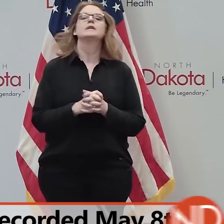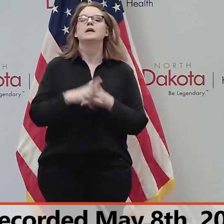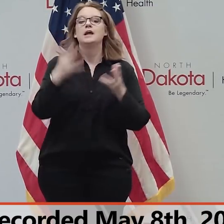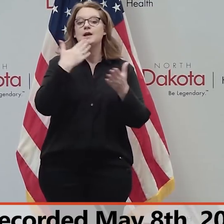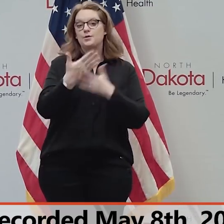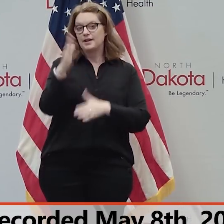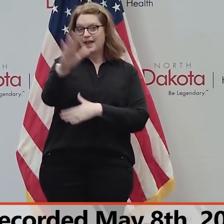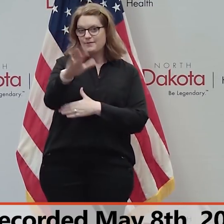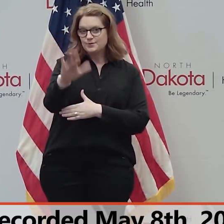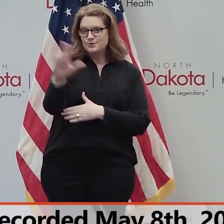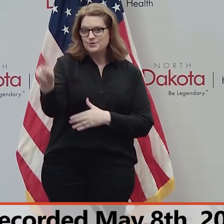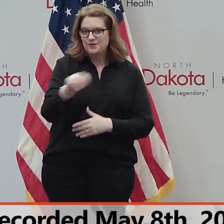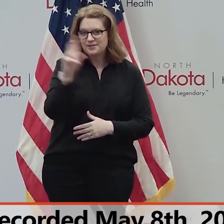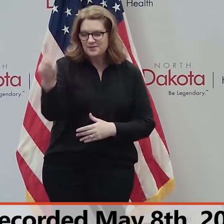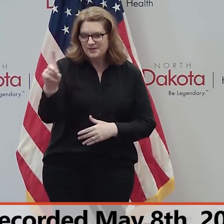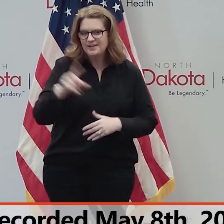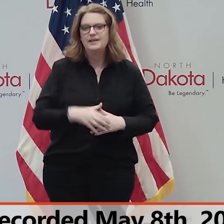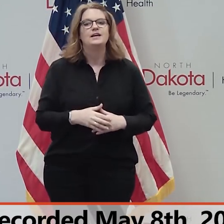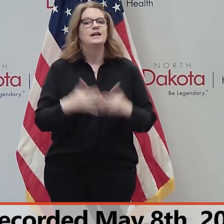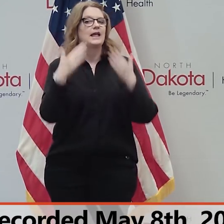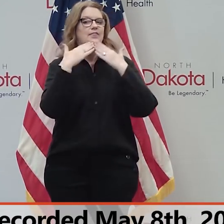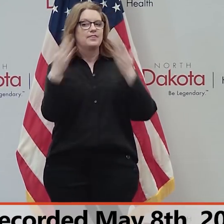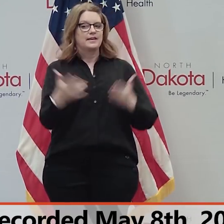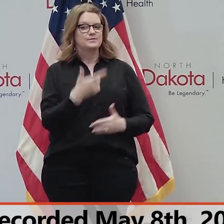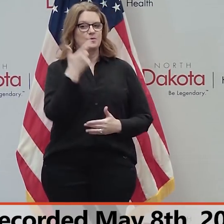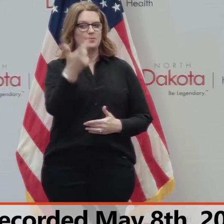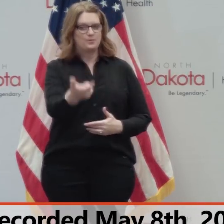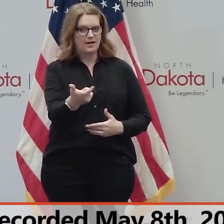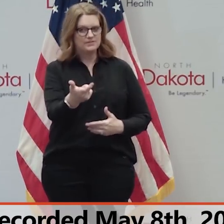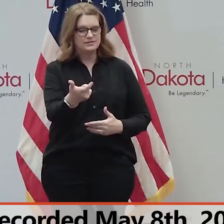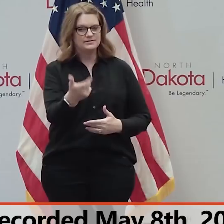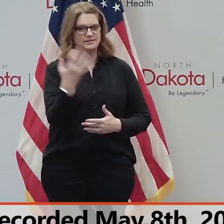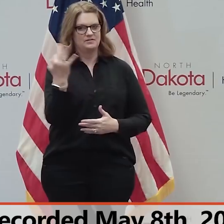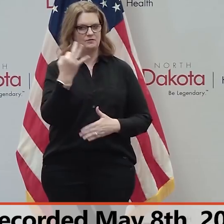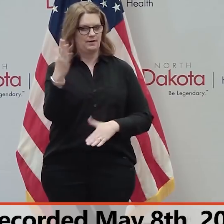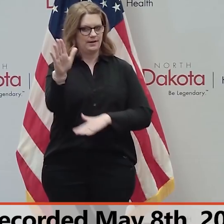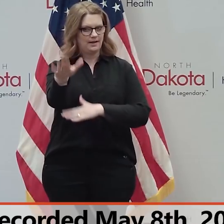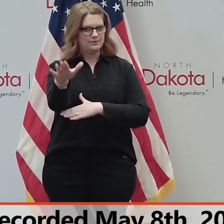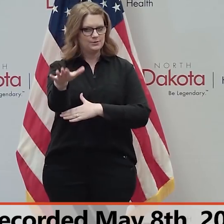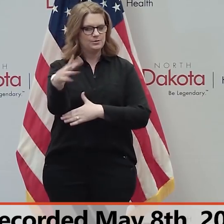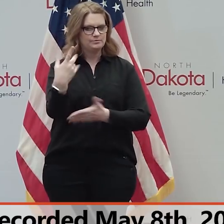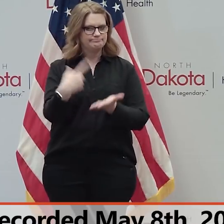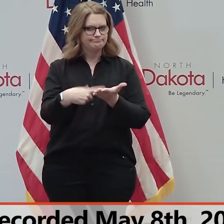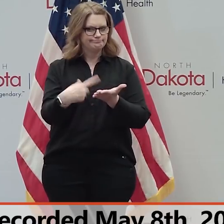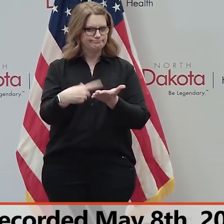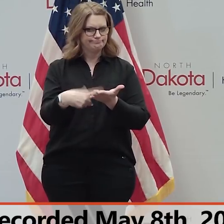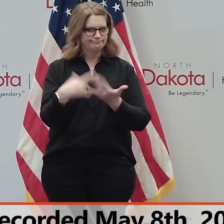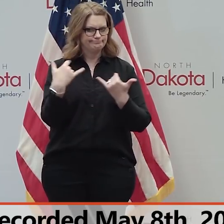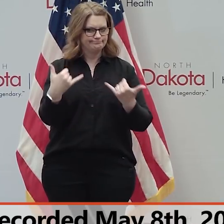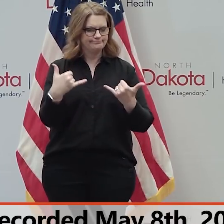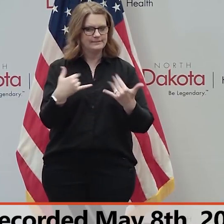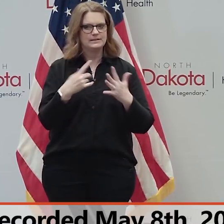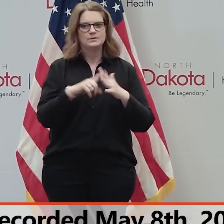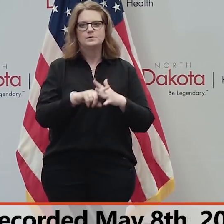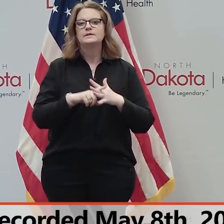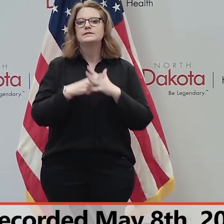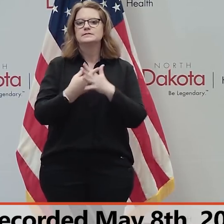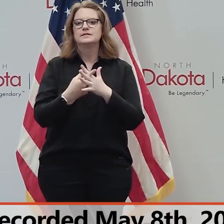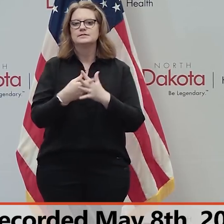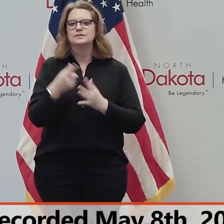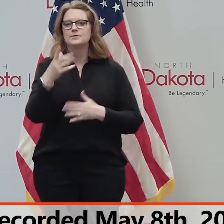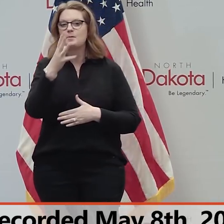Good afternoon, North Dakota. Thanks for tuning in to the Friday afternoon press briefing as we head into